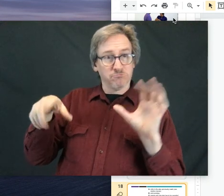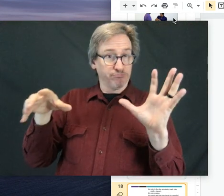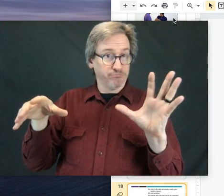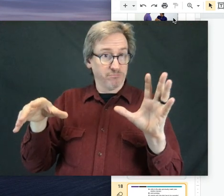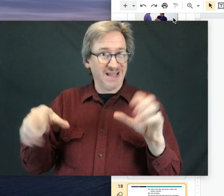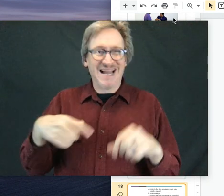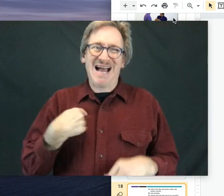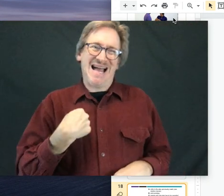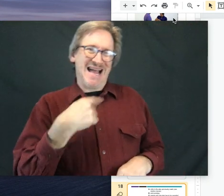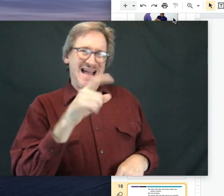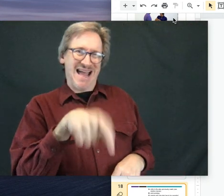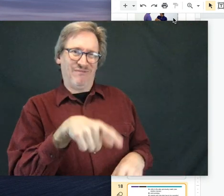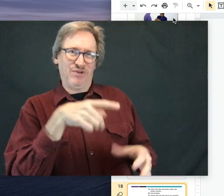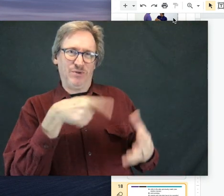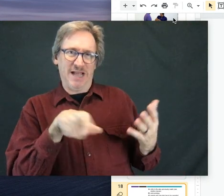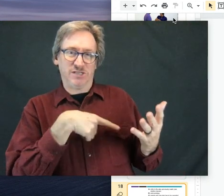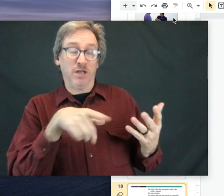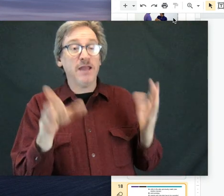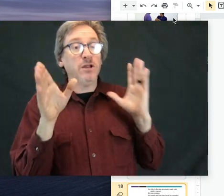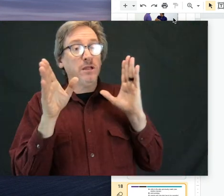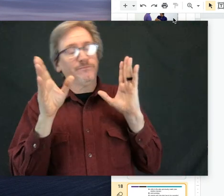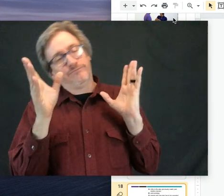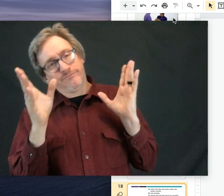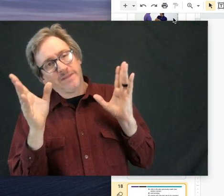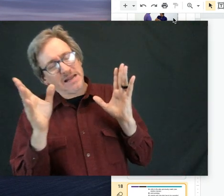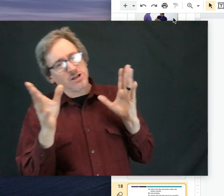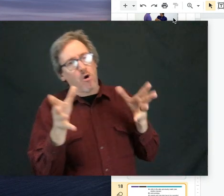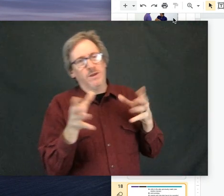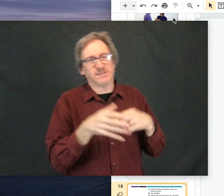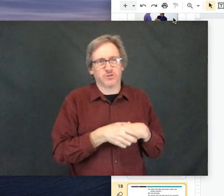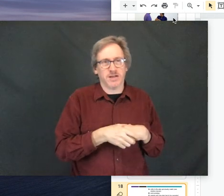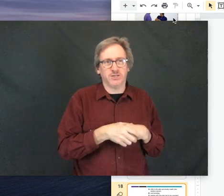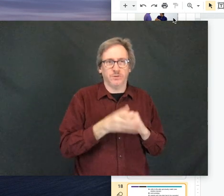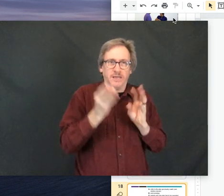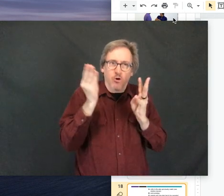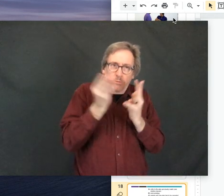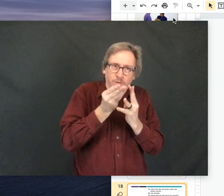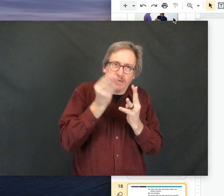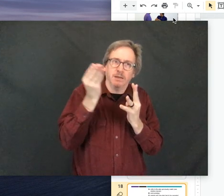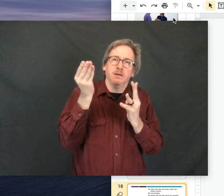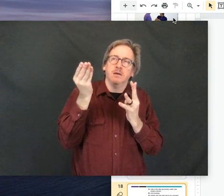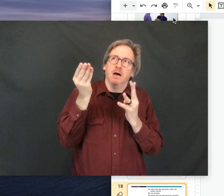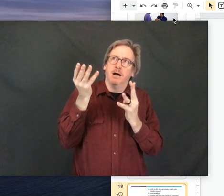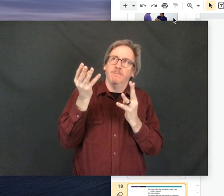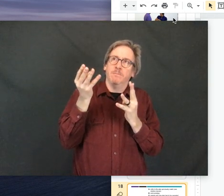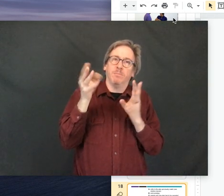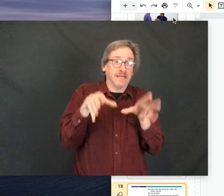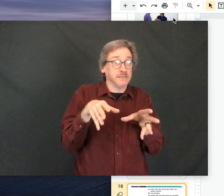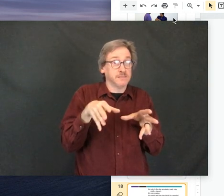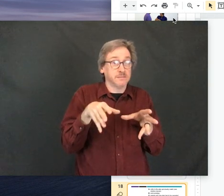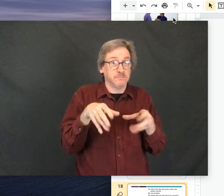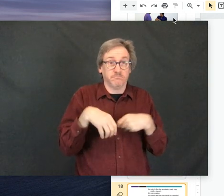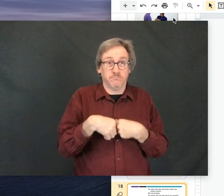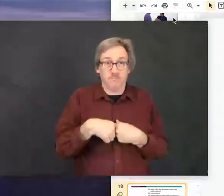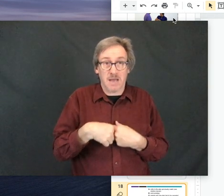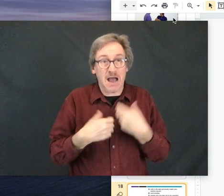this? Have to cancel. And as always, they're trying to incorporate